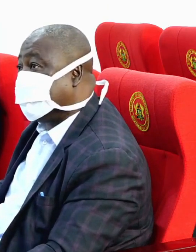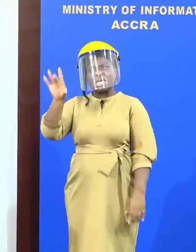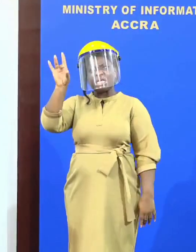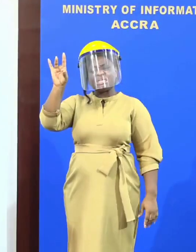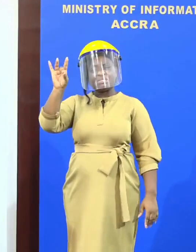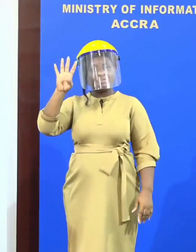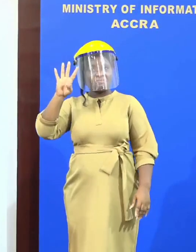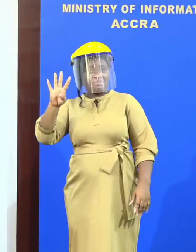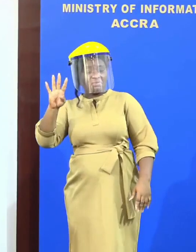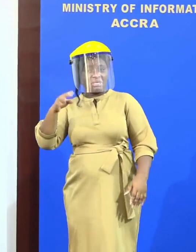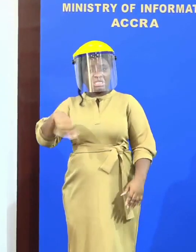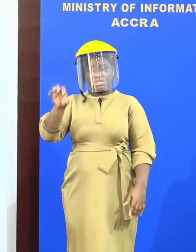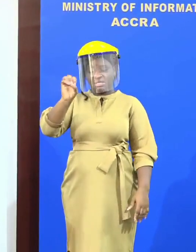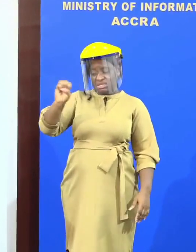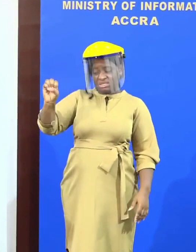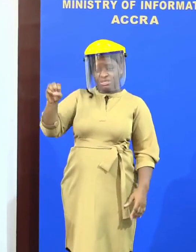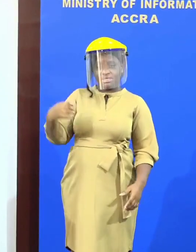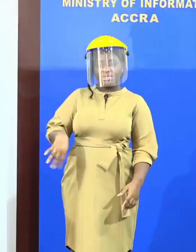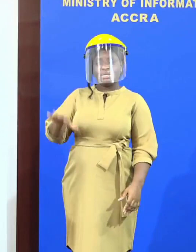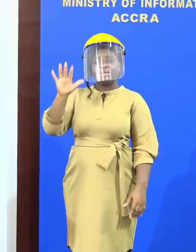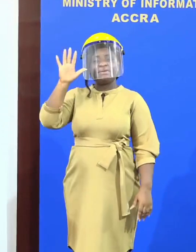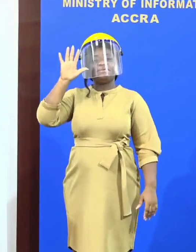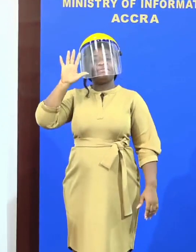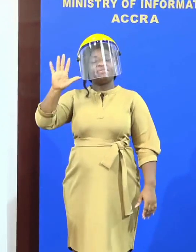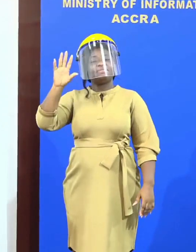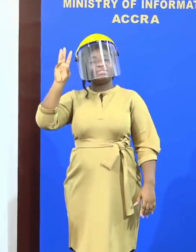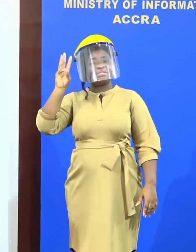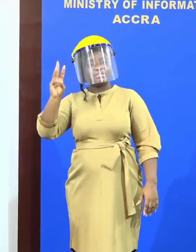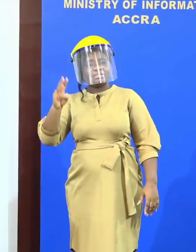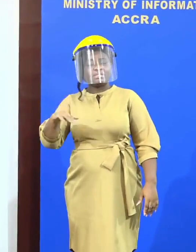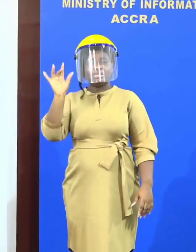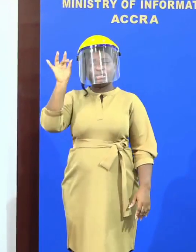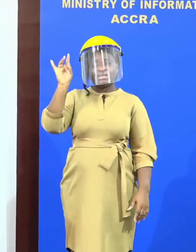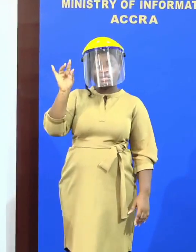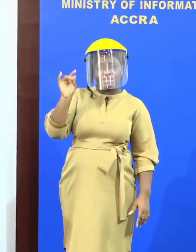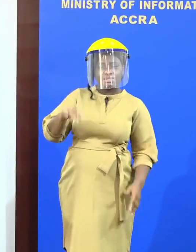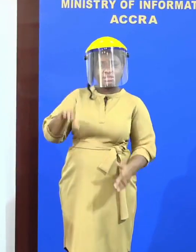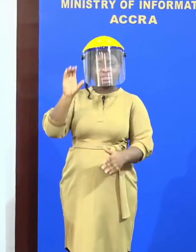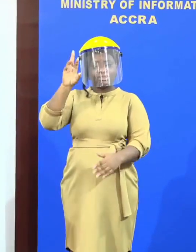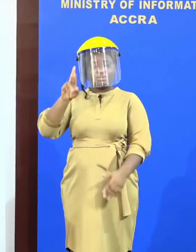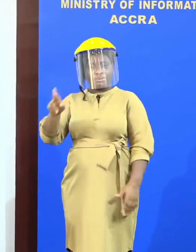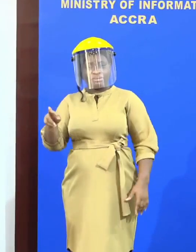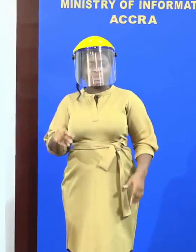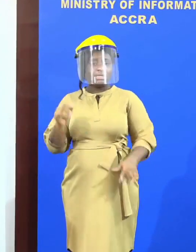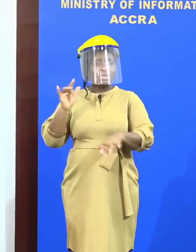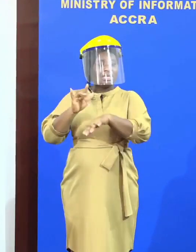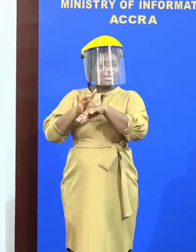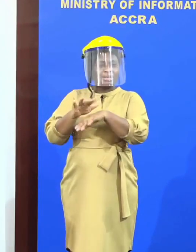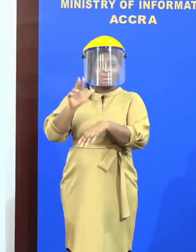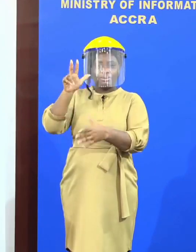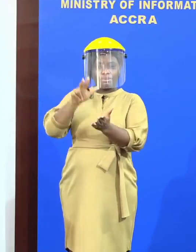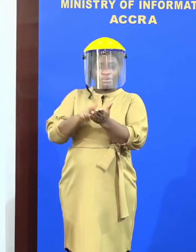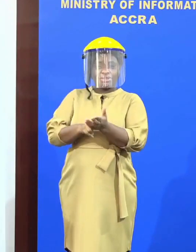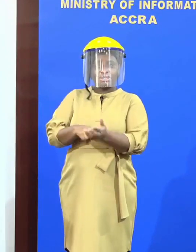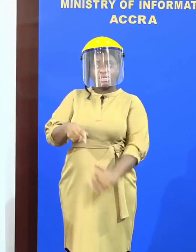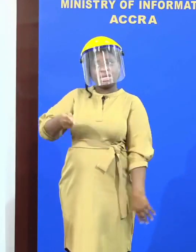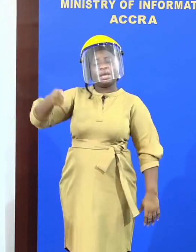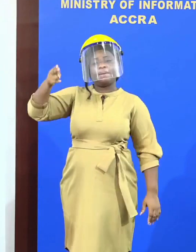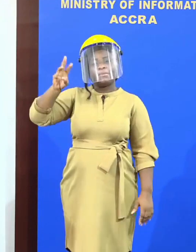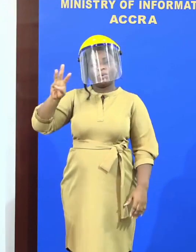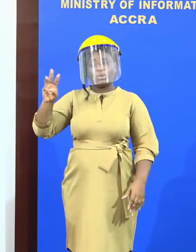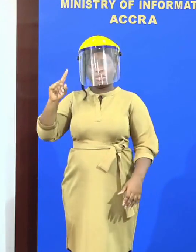so far in Eastern, 56 in Greater Accra, 8 in Central, and earlier we had reported 3 in Upper West and